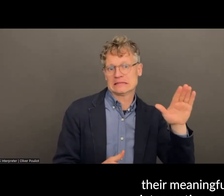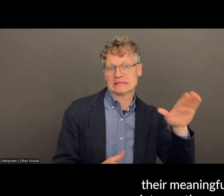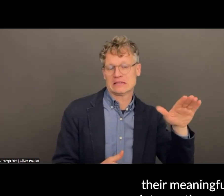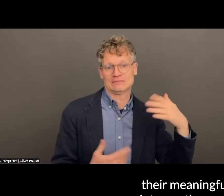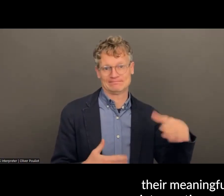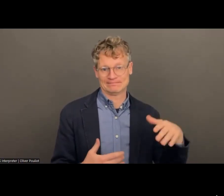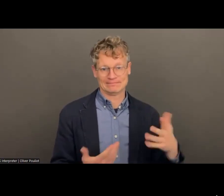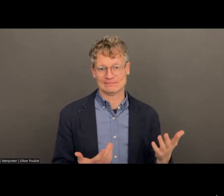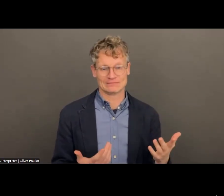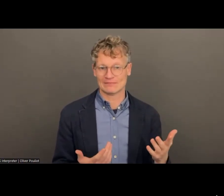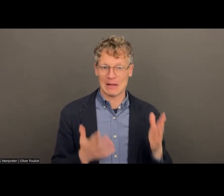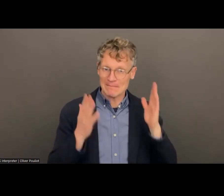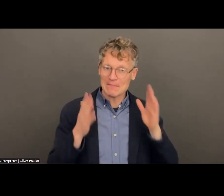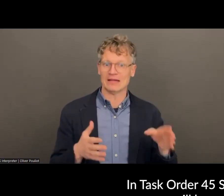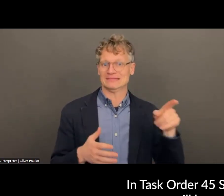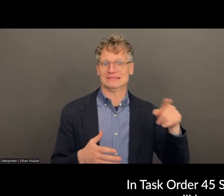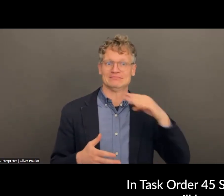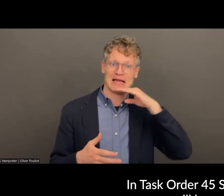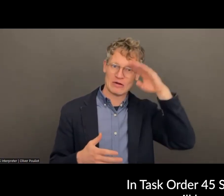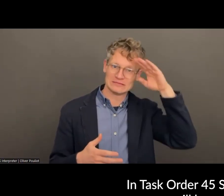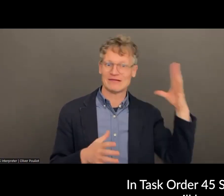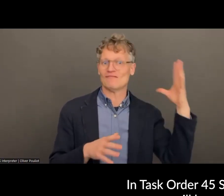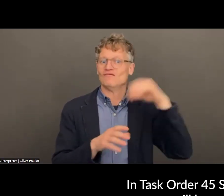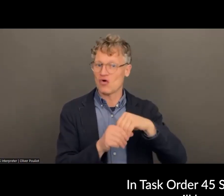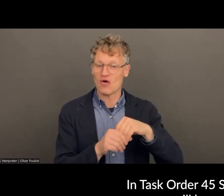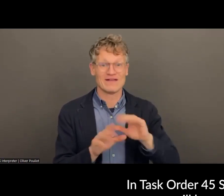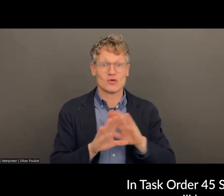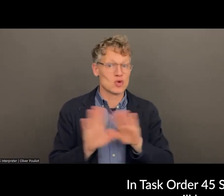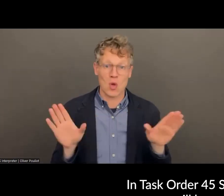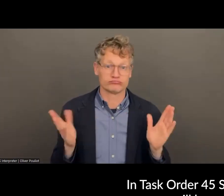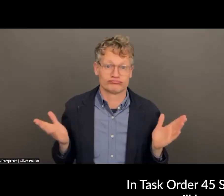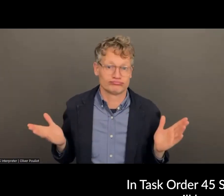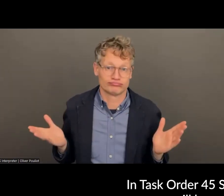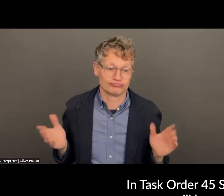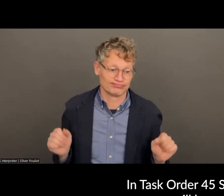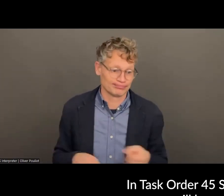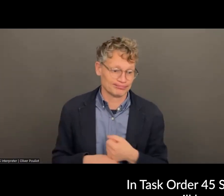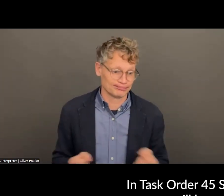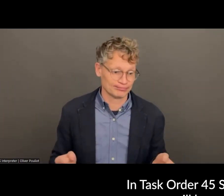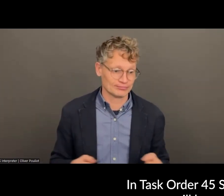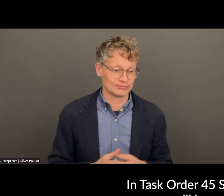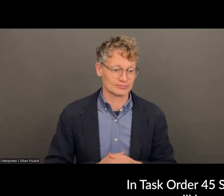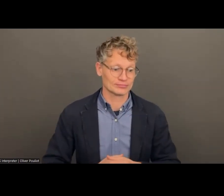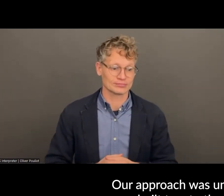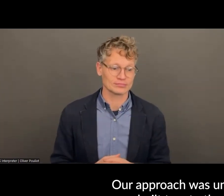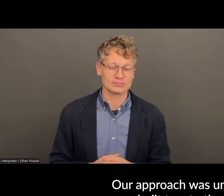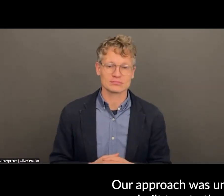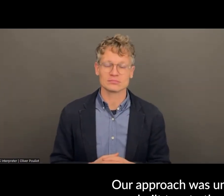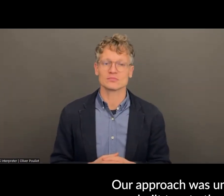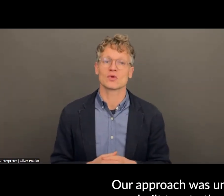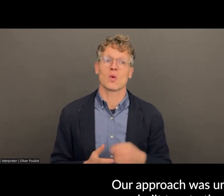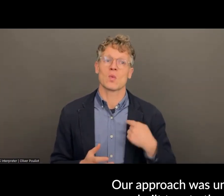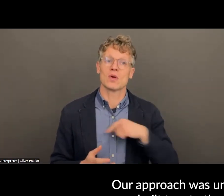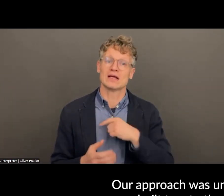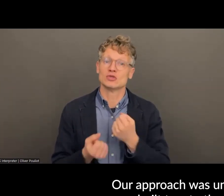intervention can be effective and sustainable. In Task Order 45, Shikbo Shobai, everyone will learn home-based support. Our approach